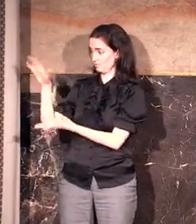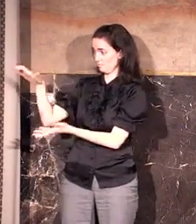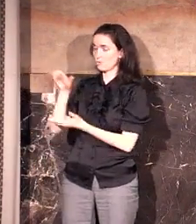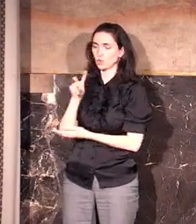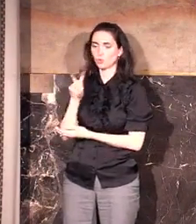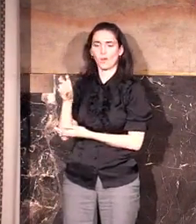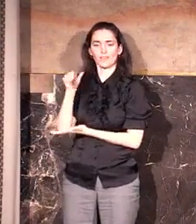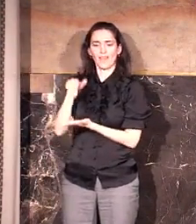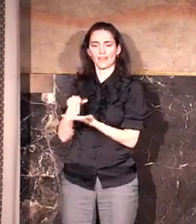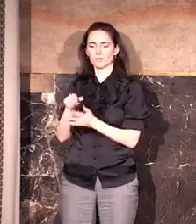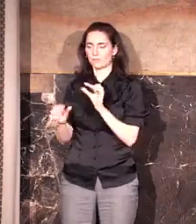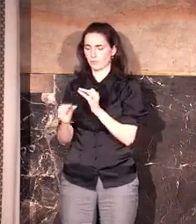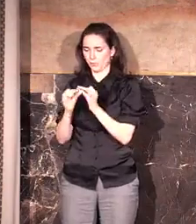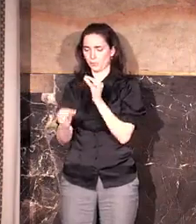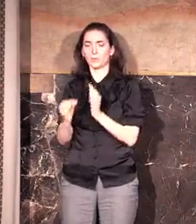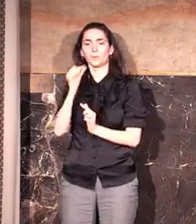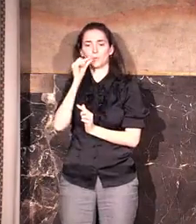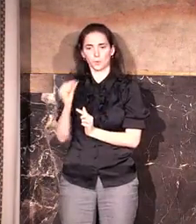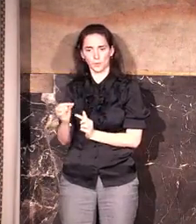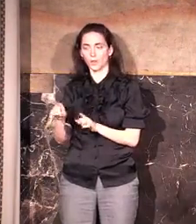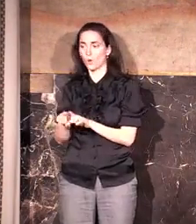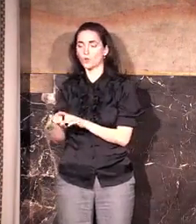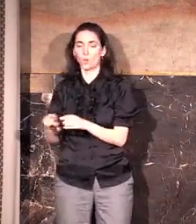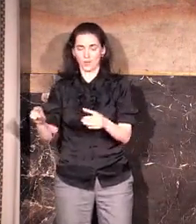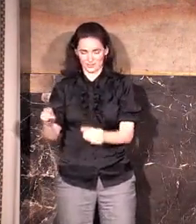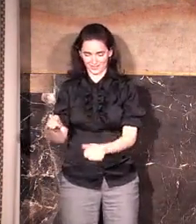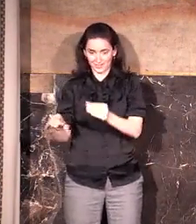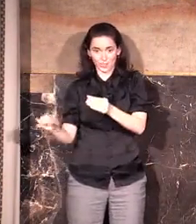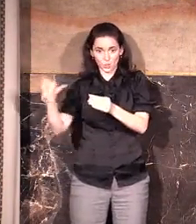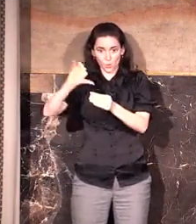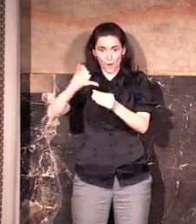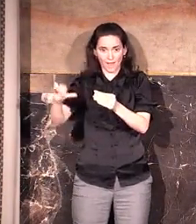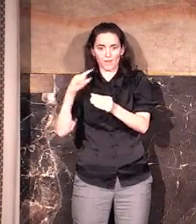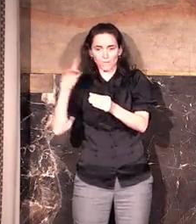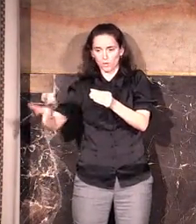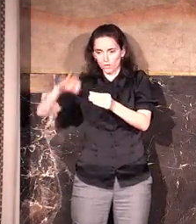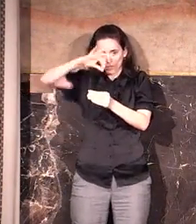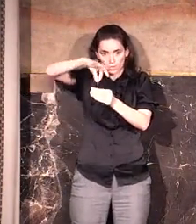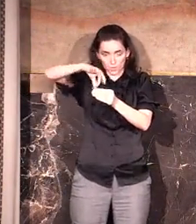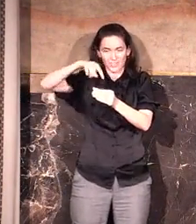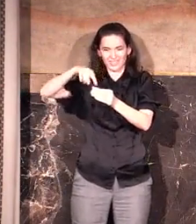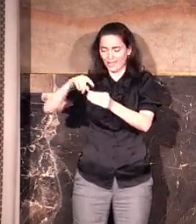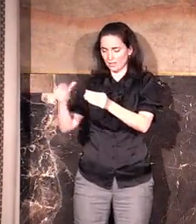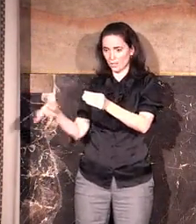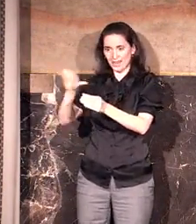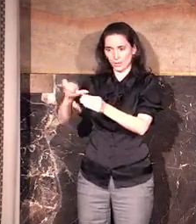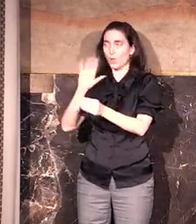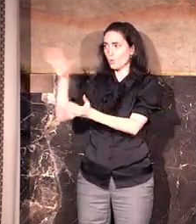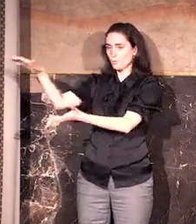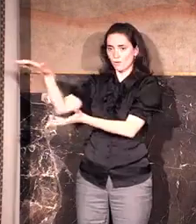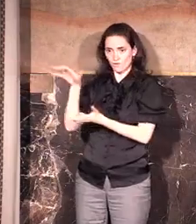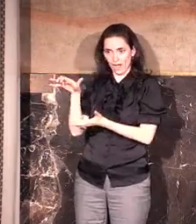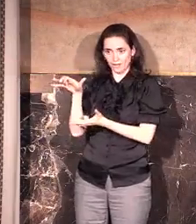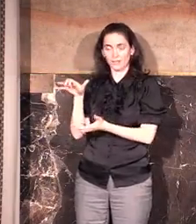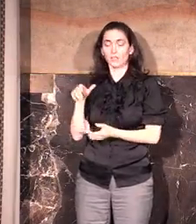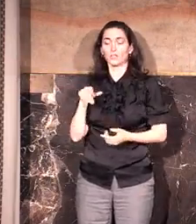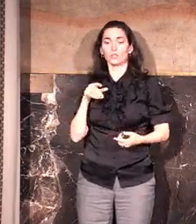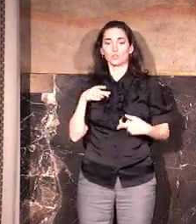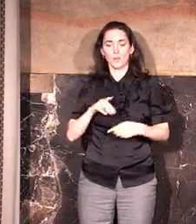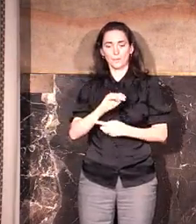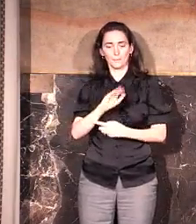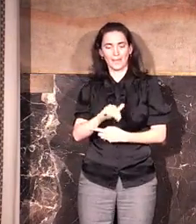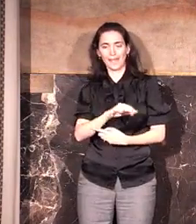swabs, supply the state lab with reagents across the months of May and June. And we are distributing